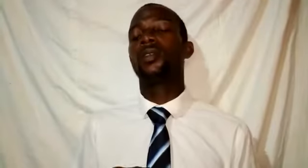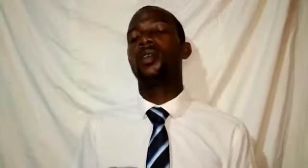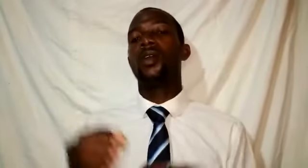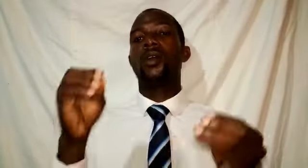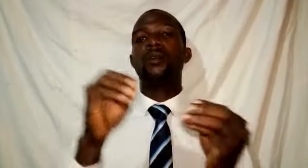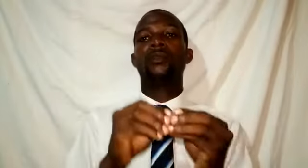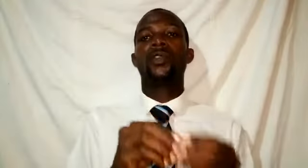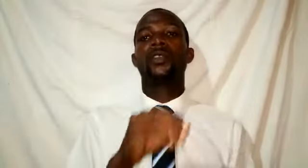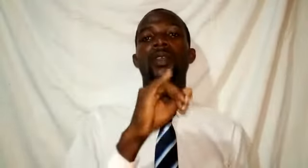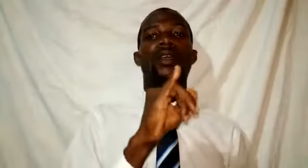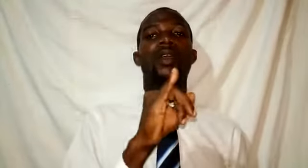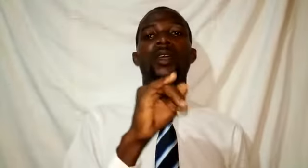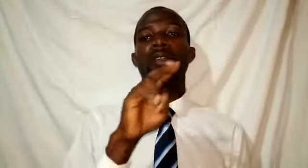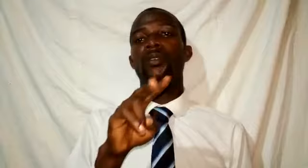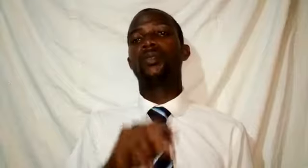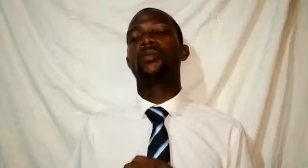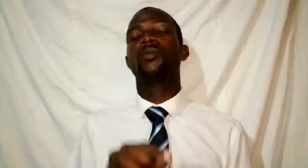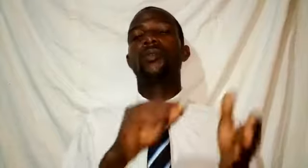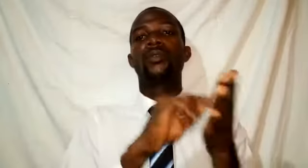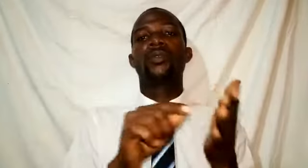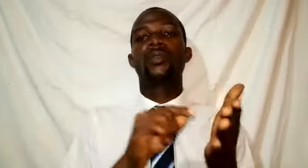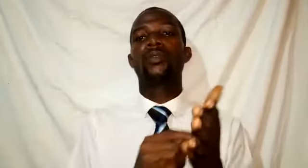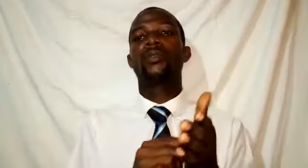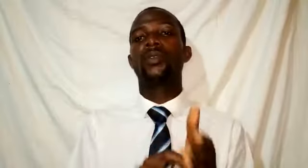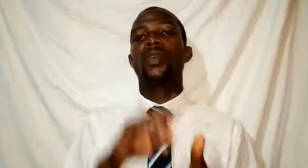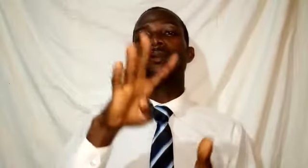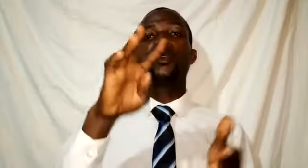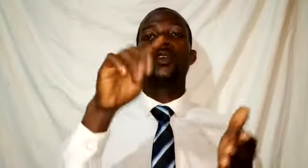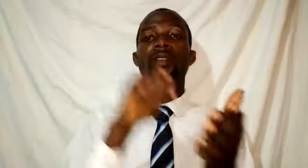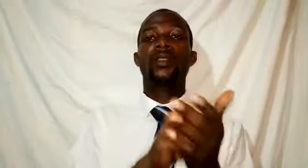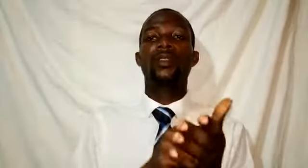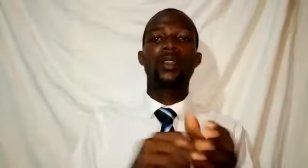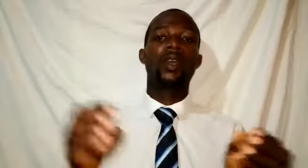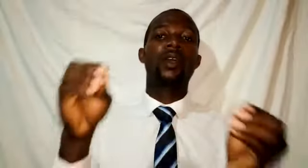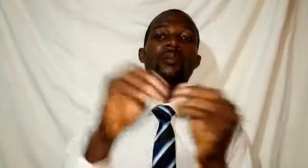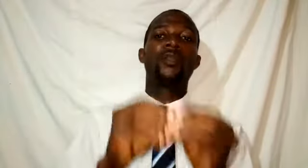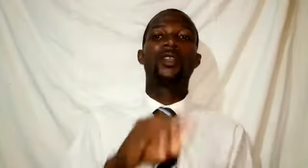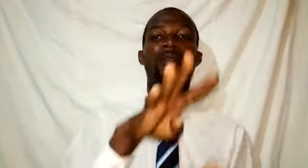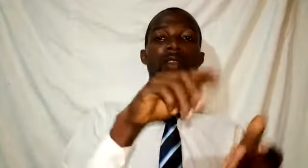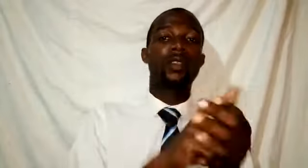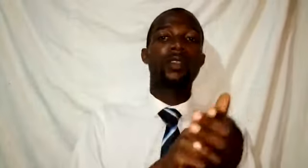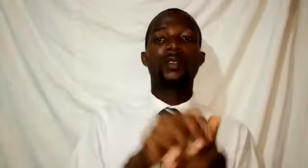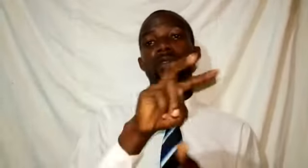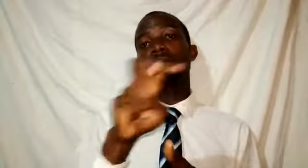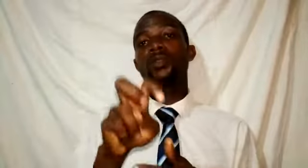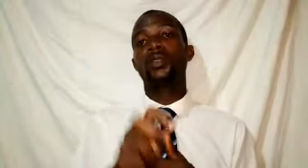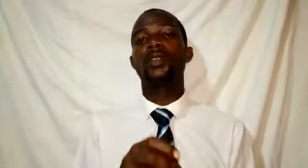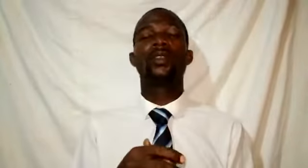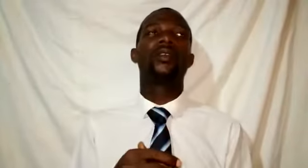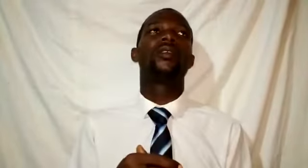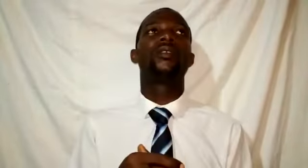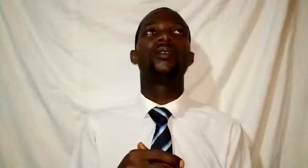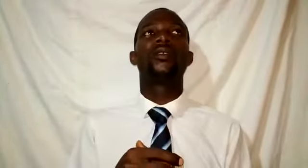I2 equals 4,000 naira plus 4,200 naira